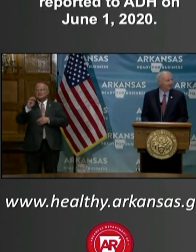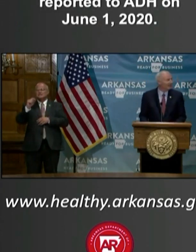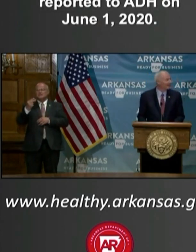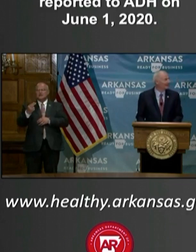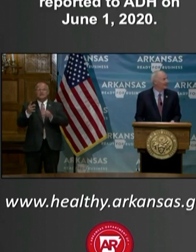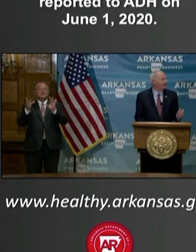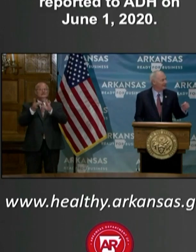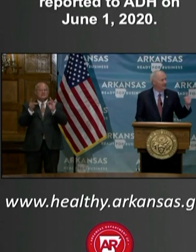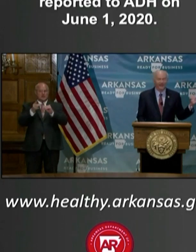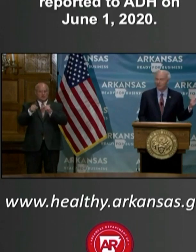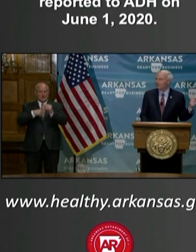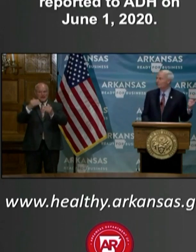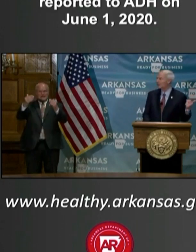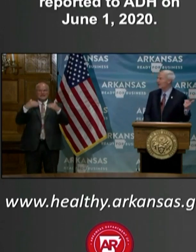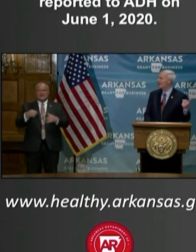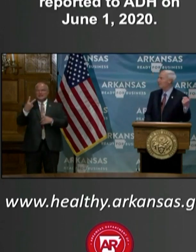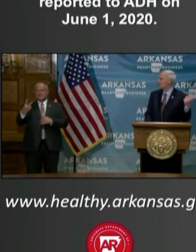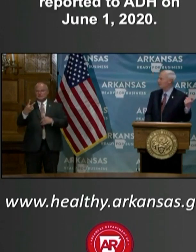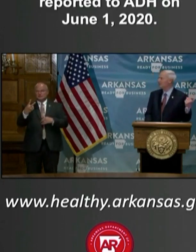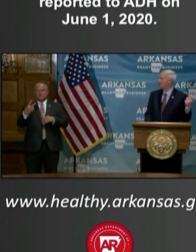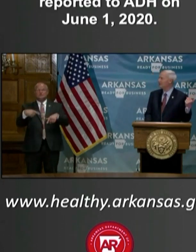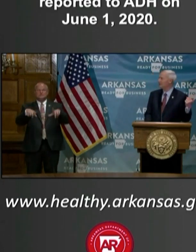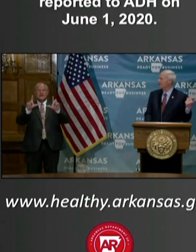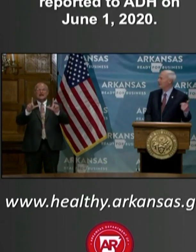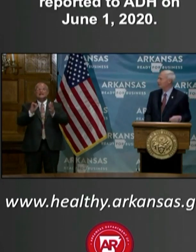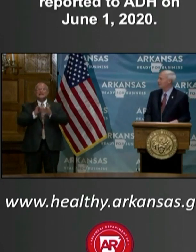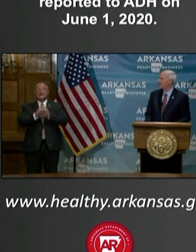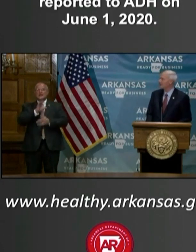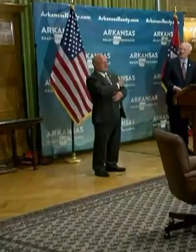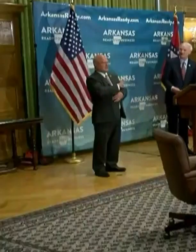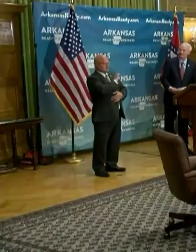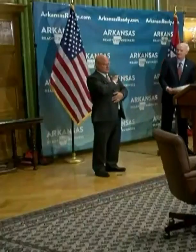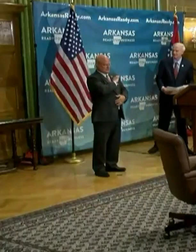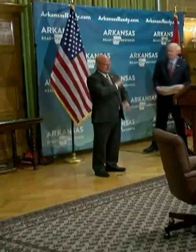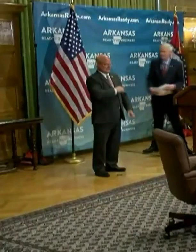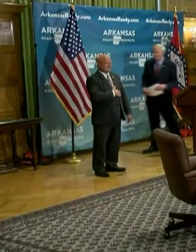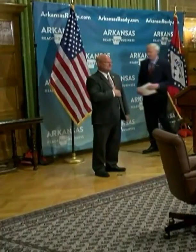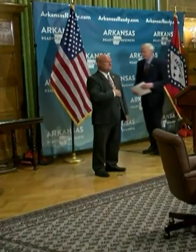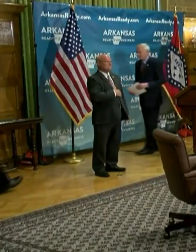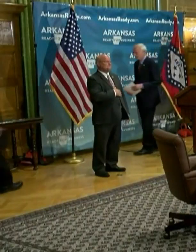come and talk about these next 2 slides, which will be the characteristics.